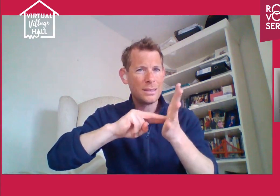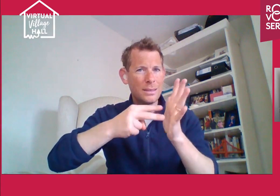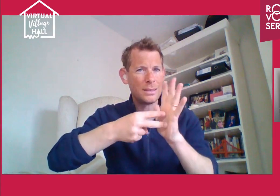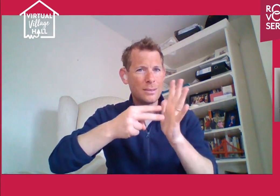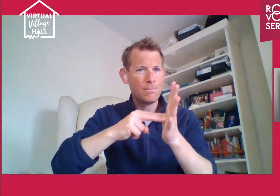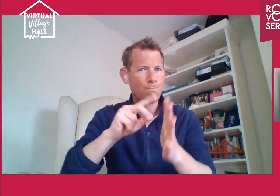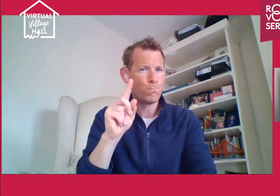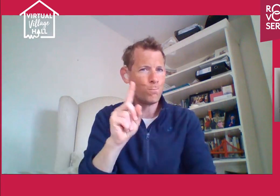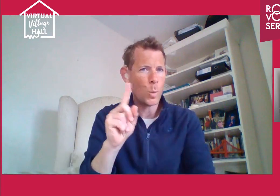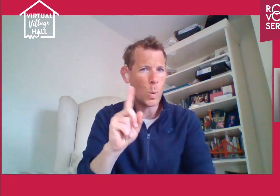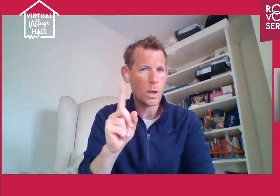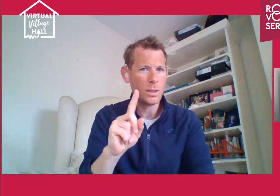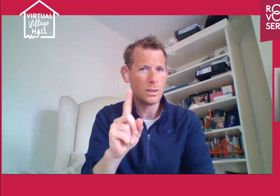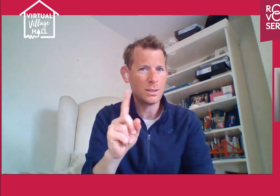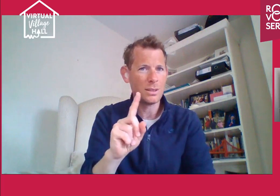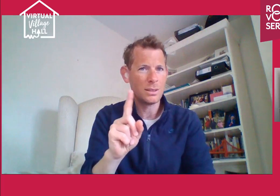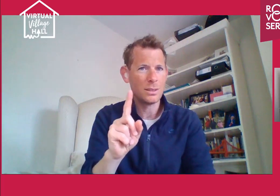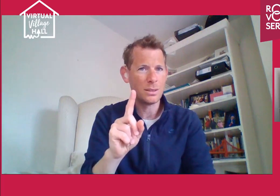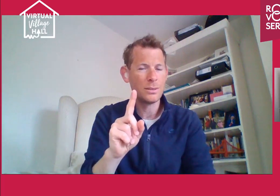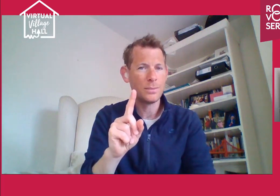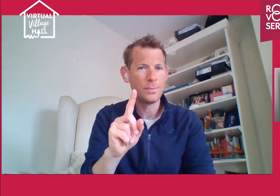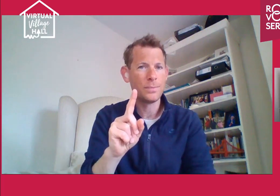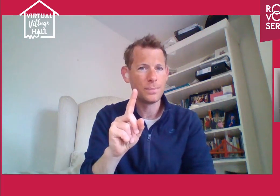plans, what?